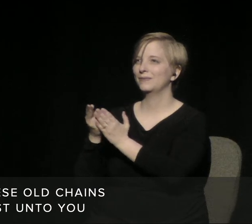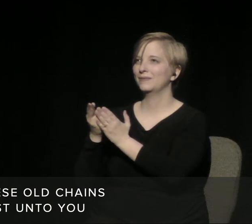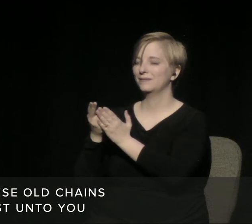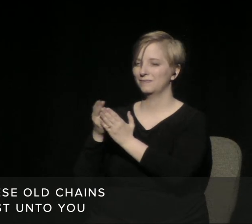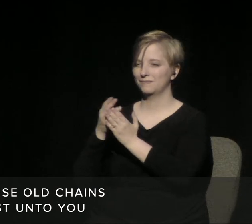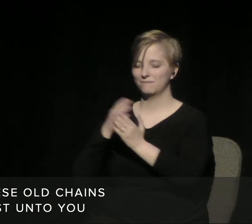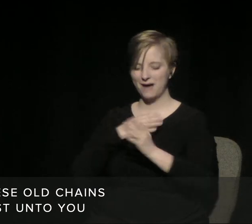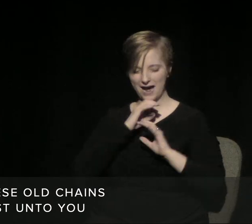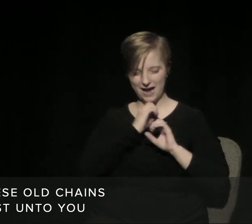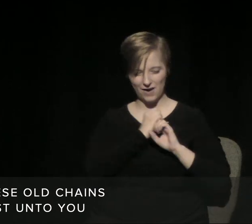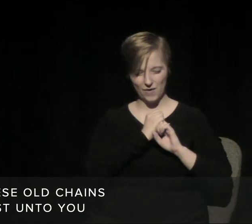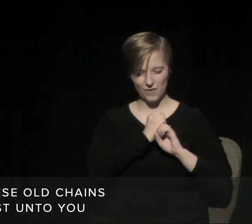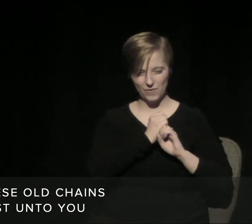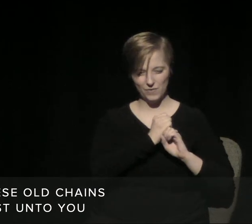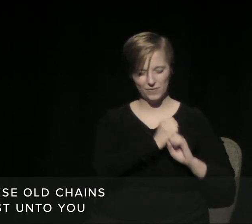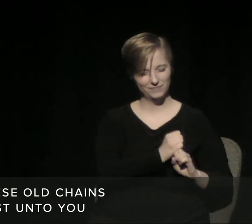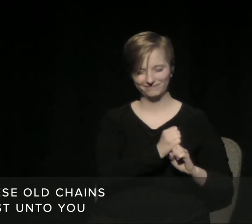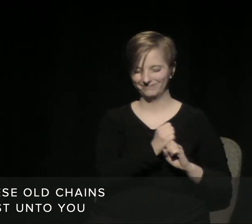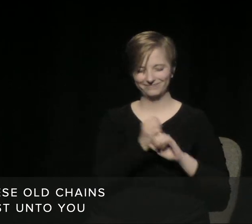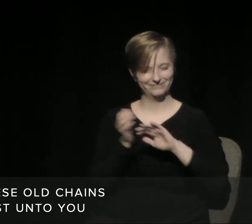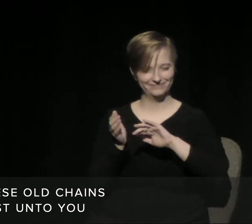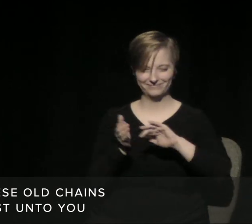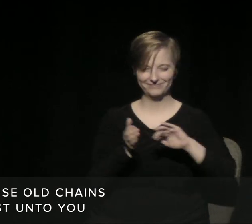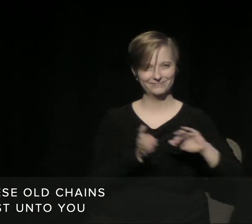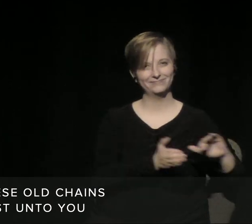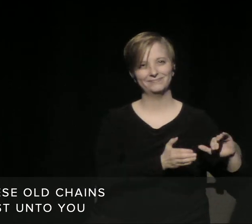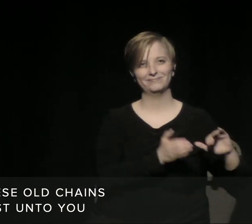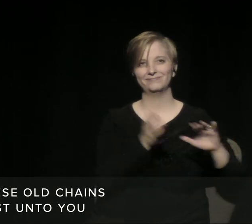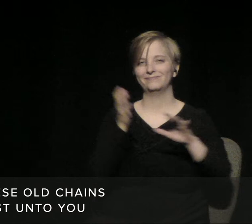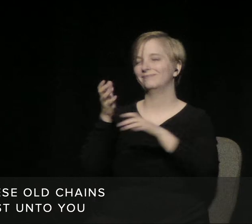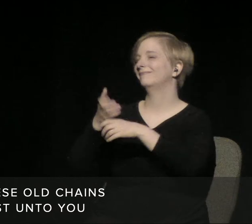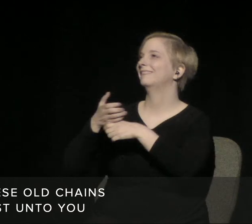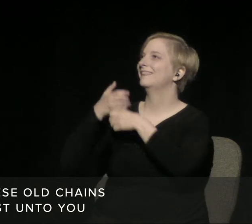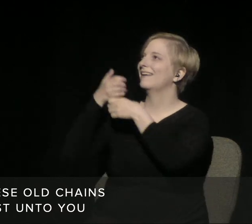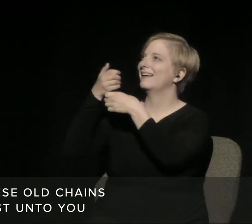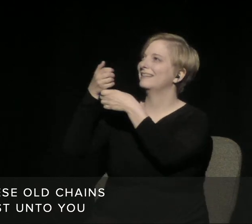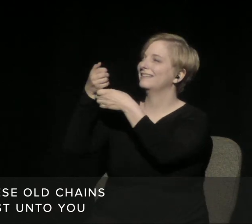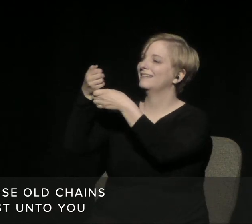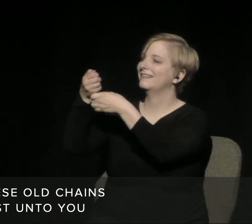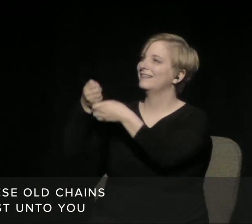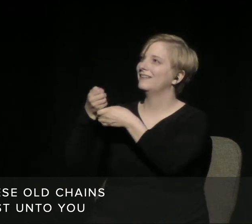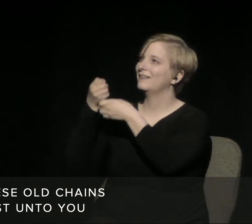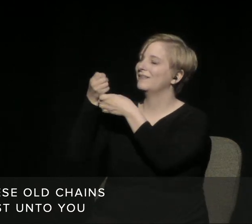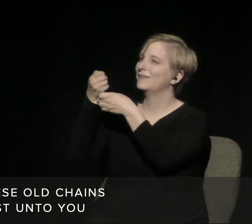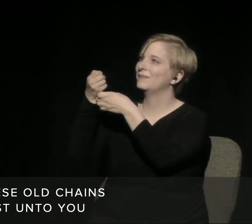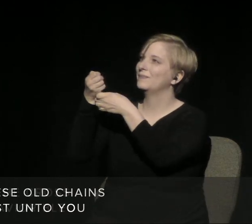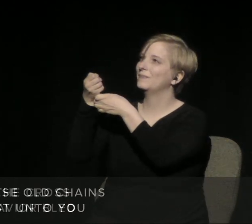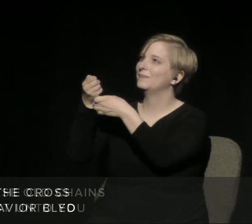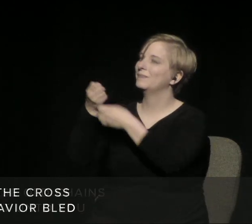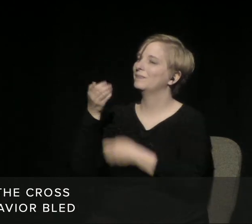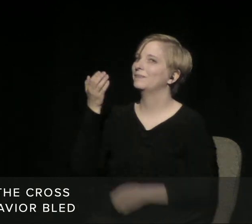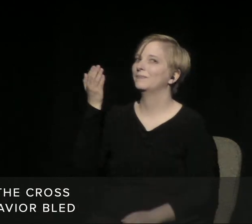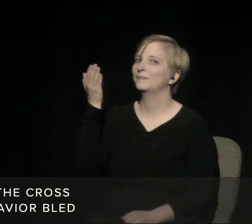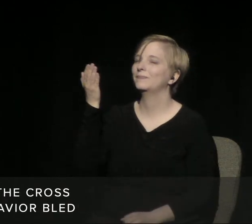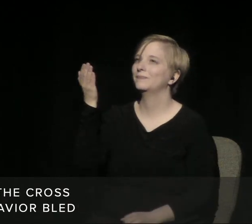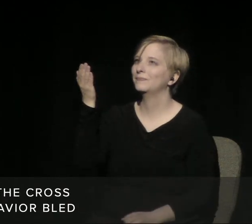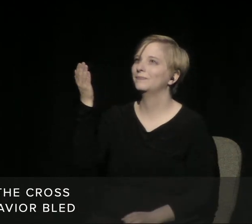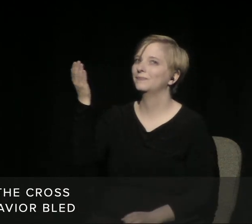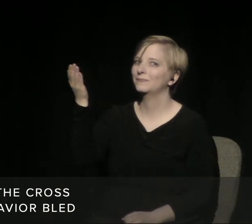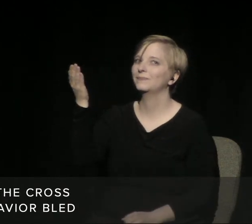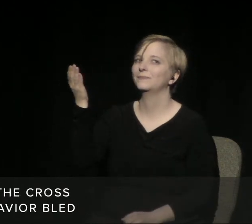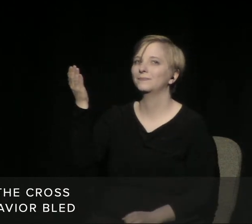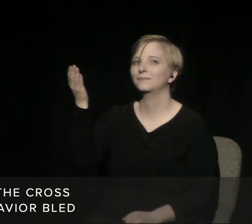truth. I throw off these old chains. Hold fast unto you.